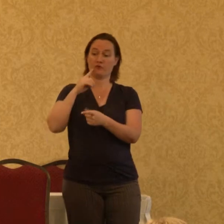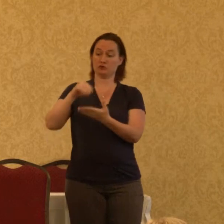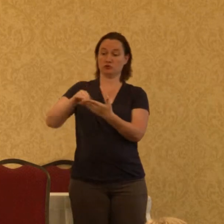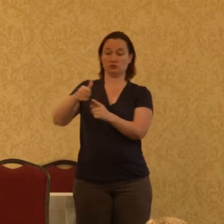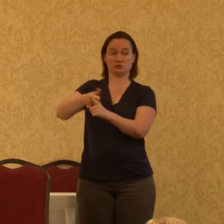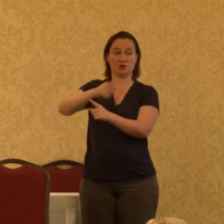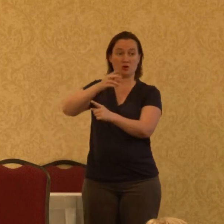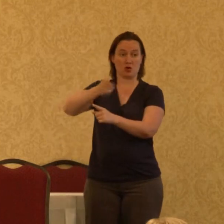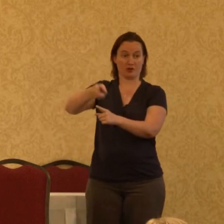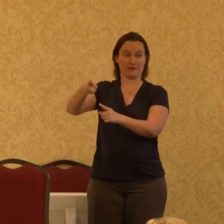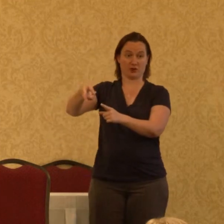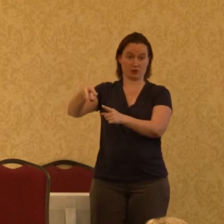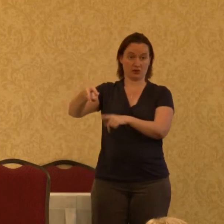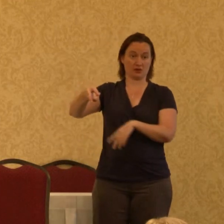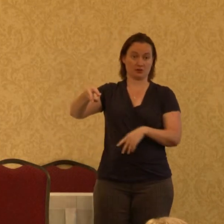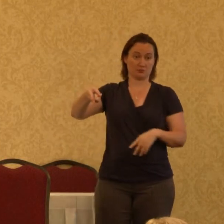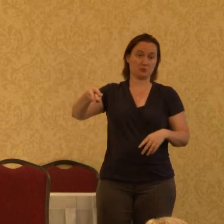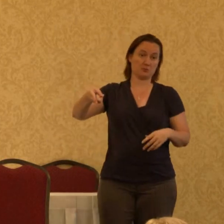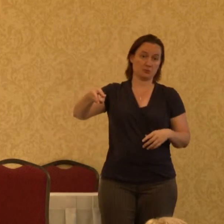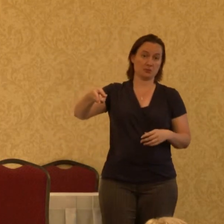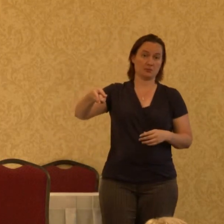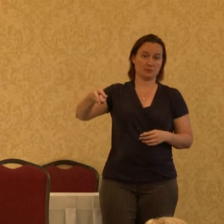of hearing,